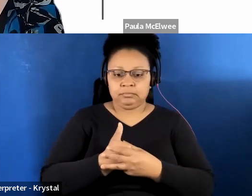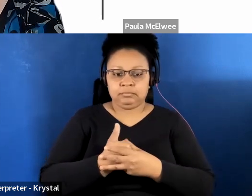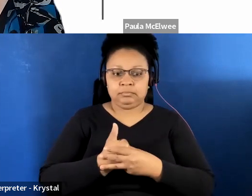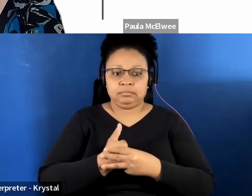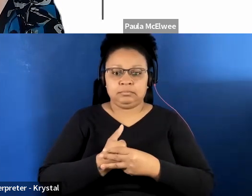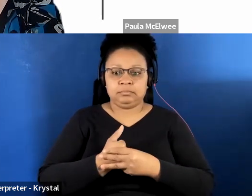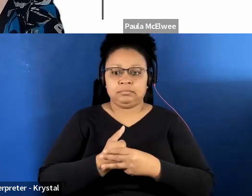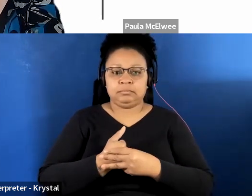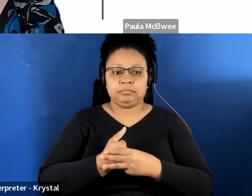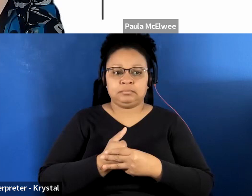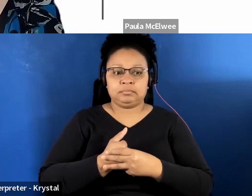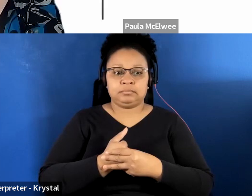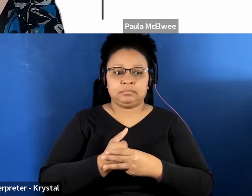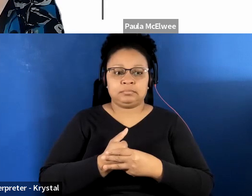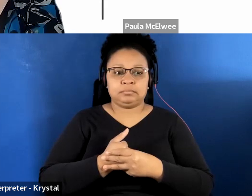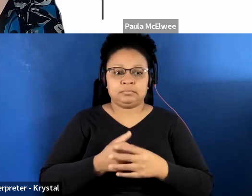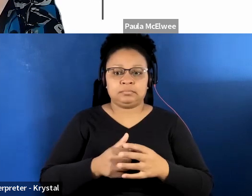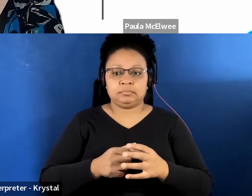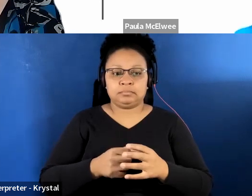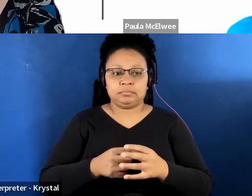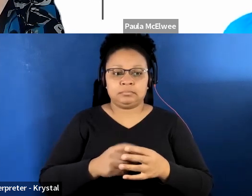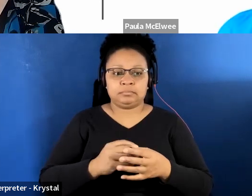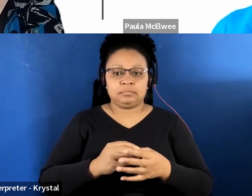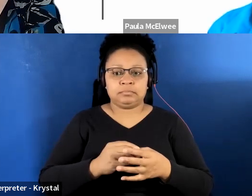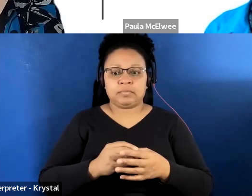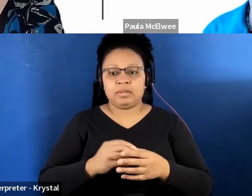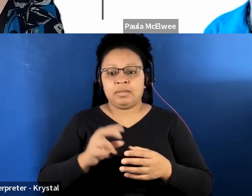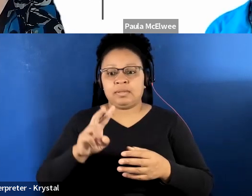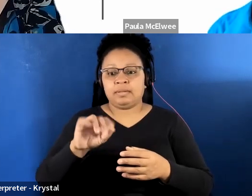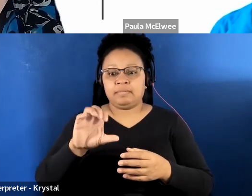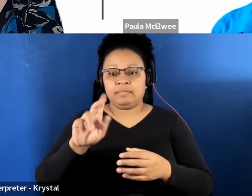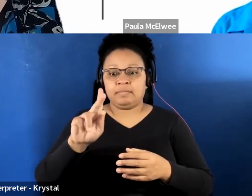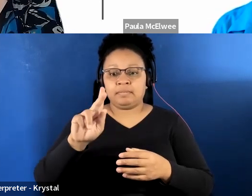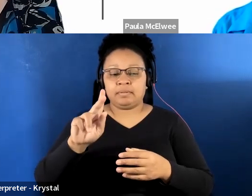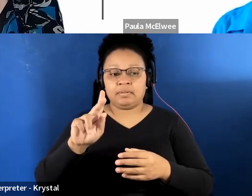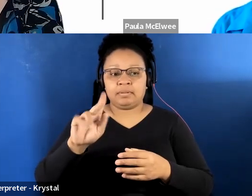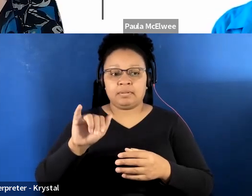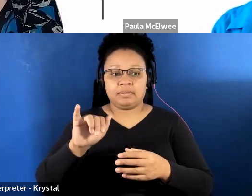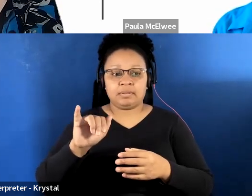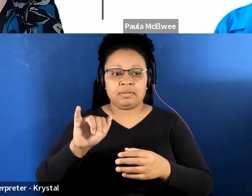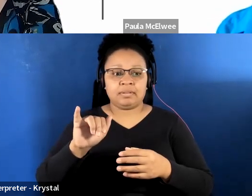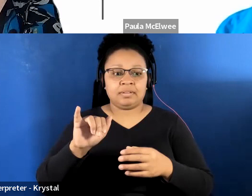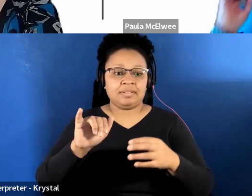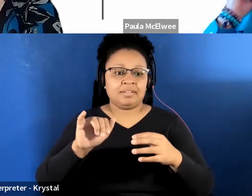Well, Vicki turned off her camera, but we also lost her sound. So I'm not sure how Vicki would